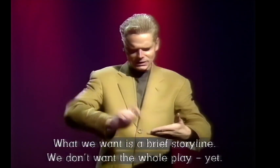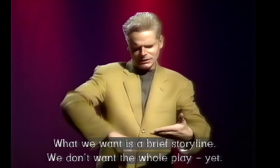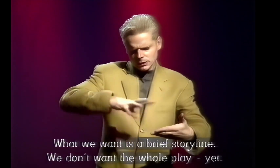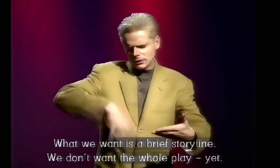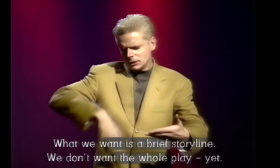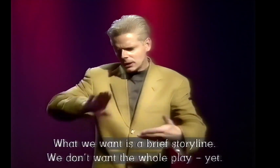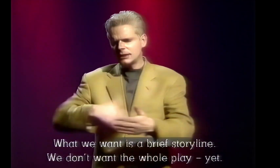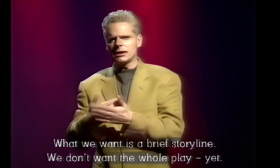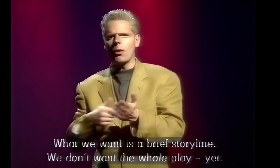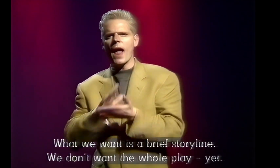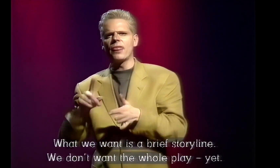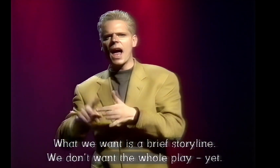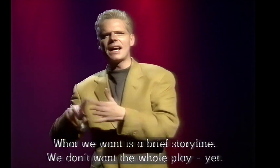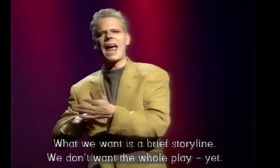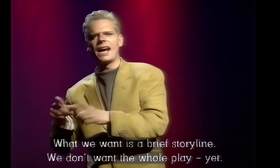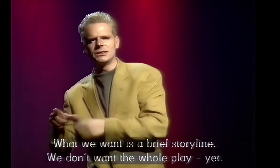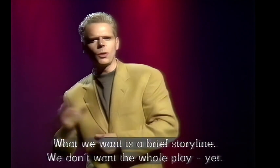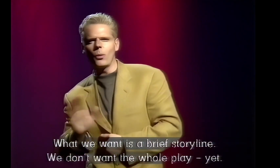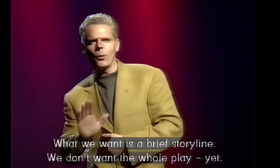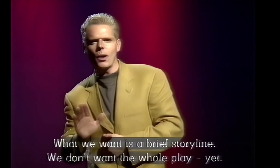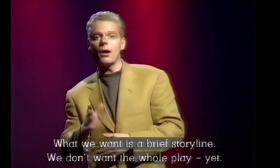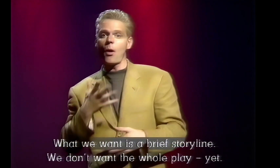We don't want the whole play yet.